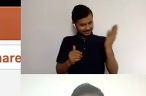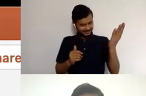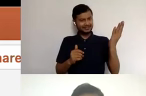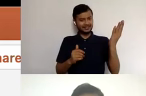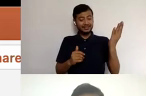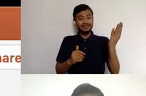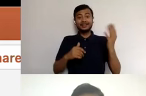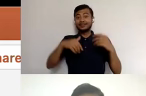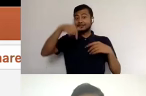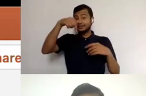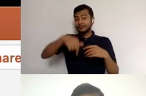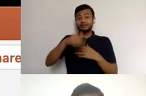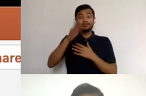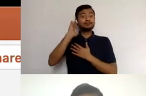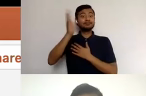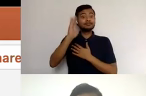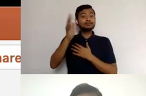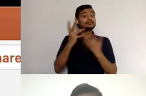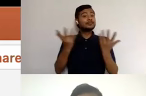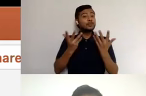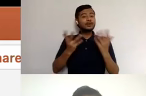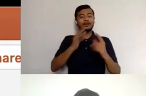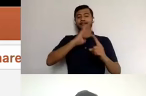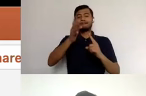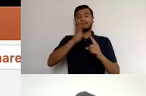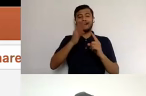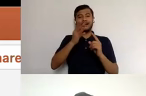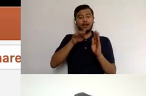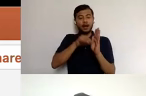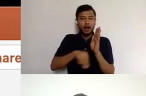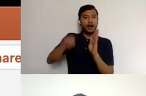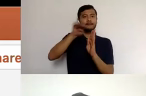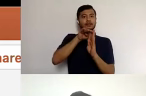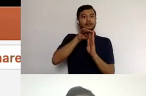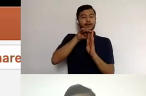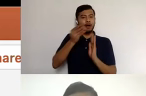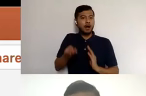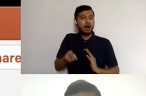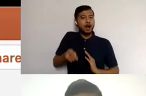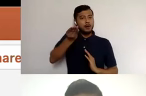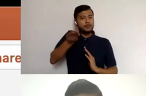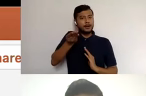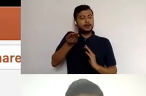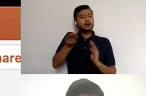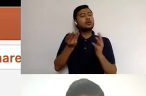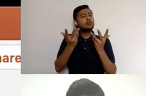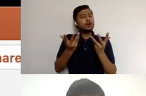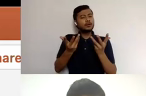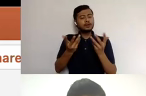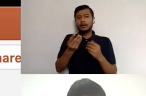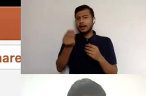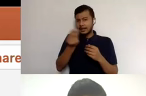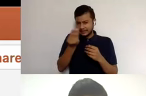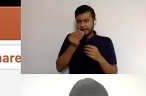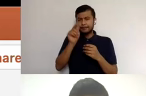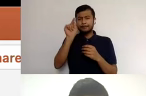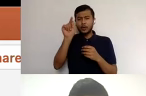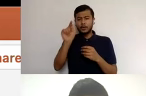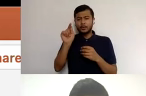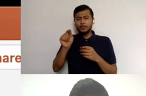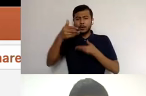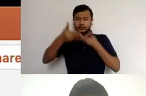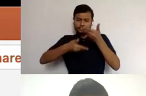about advancements in Wi-Fi, which I know some of them have been covered, but give you a flavor of how we're thinking about it, both